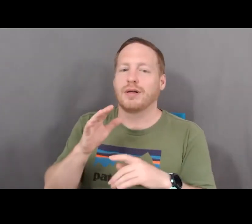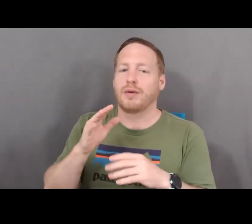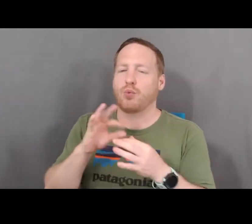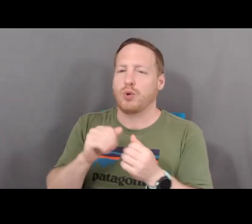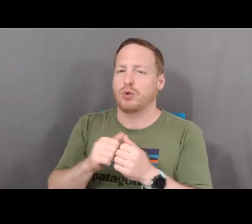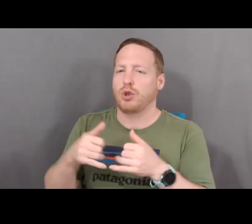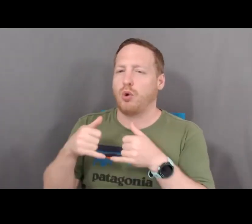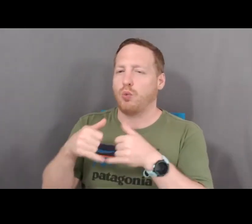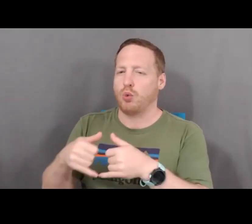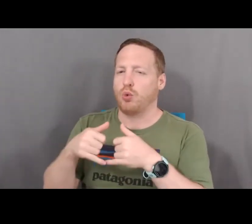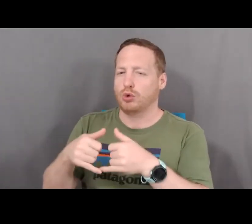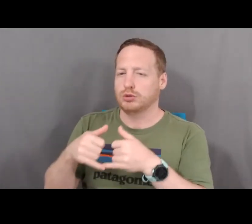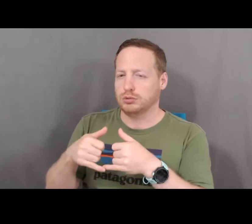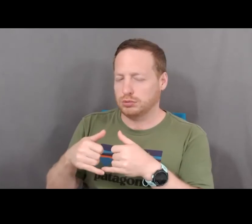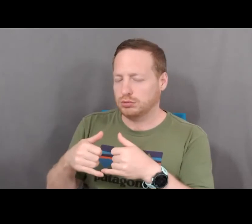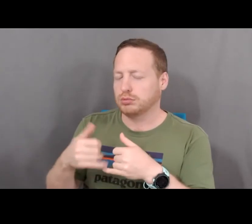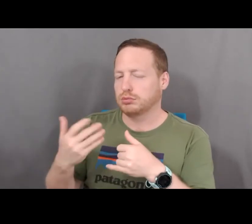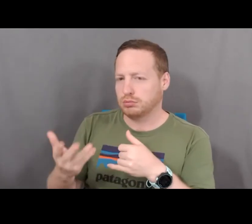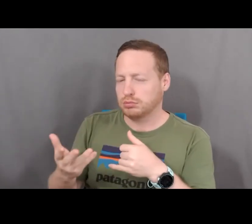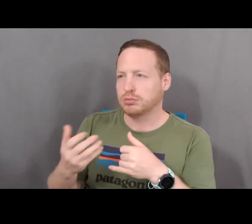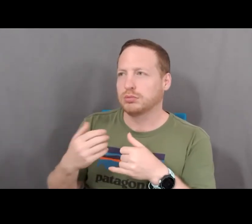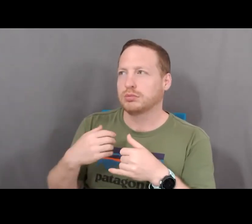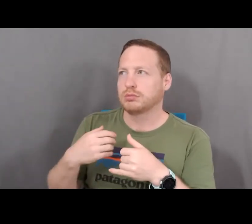soon. Is awards. So